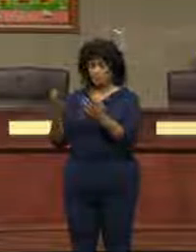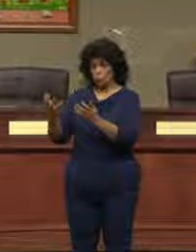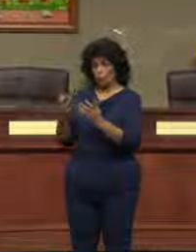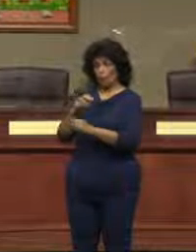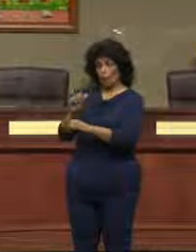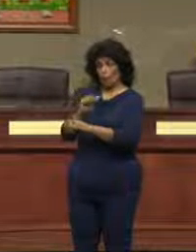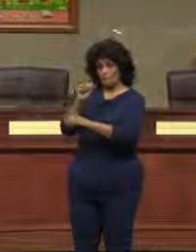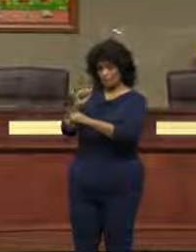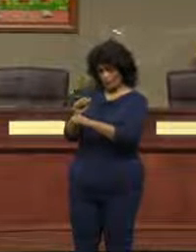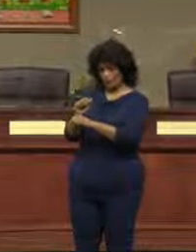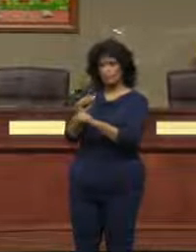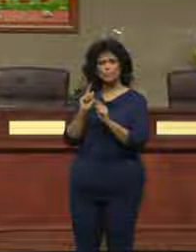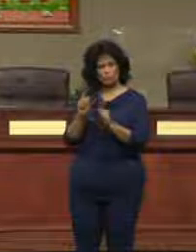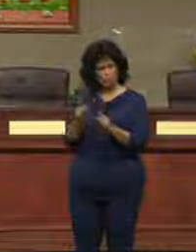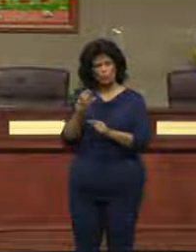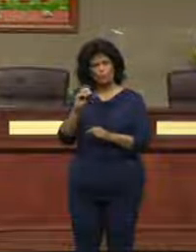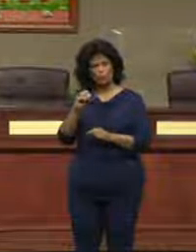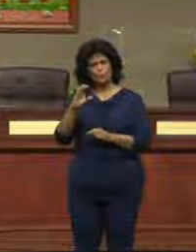please go to